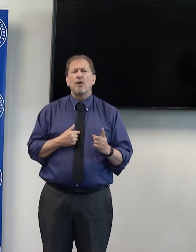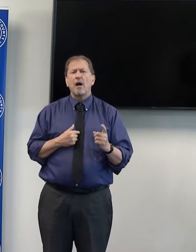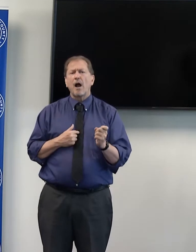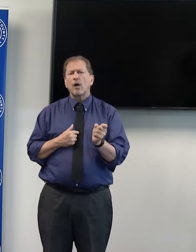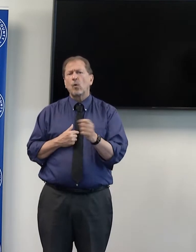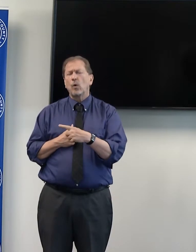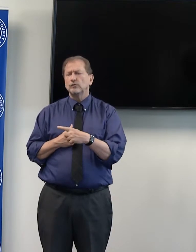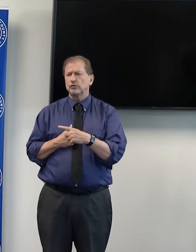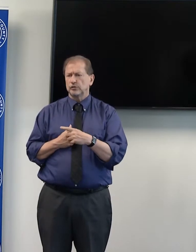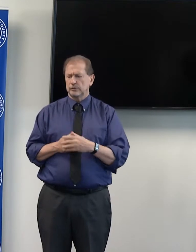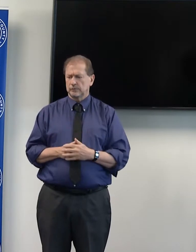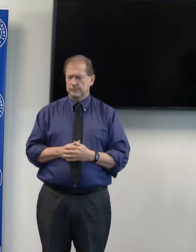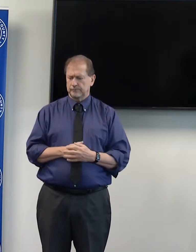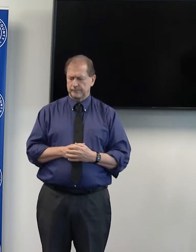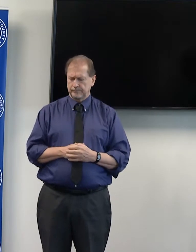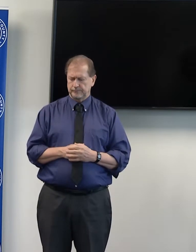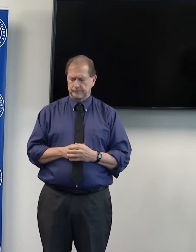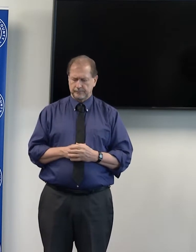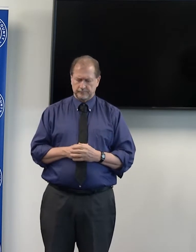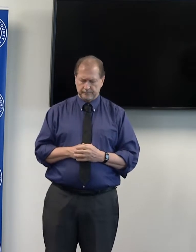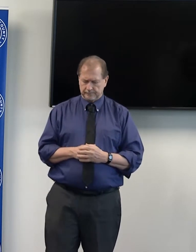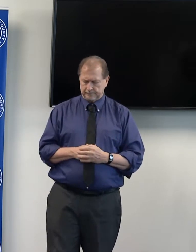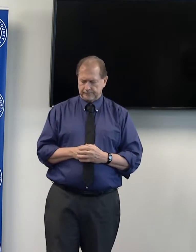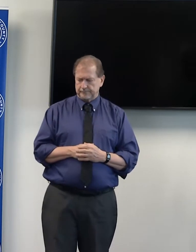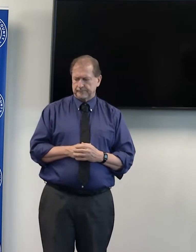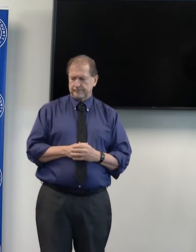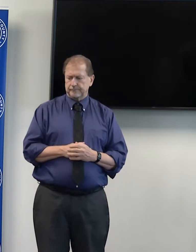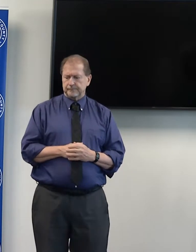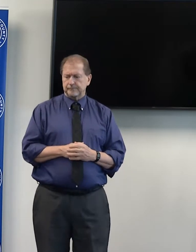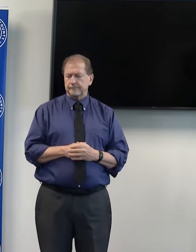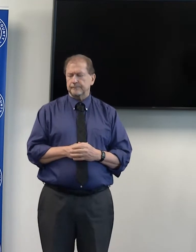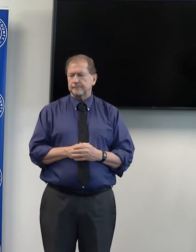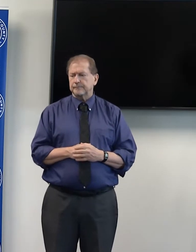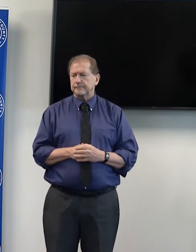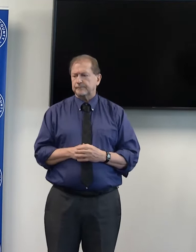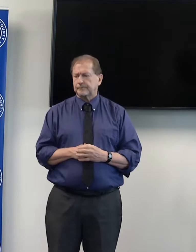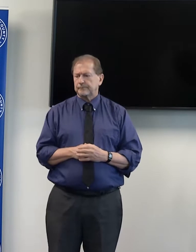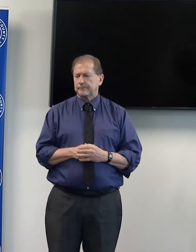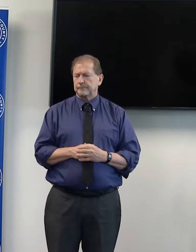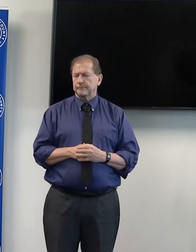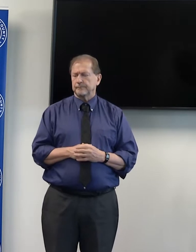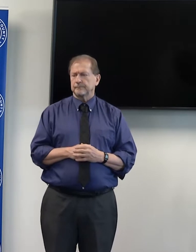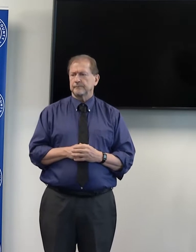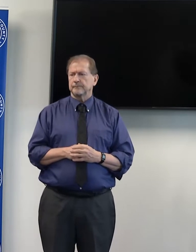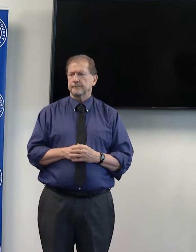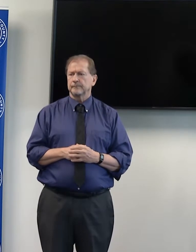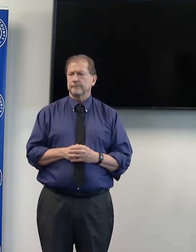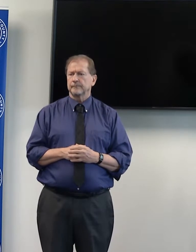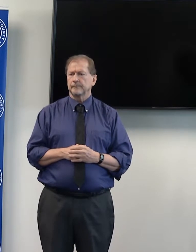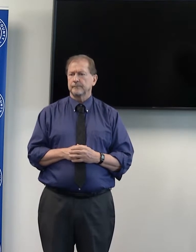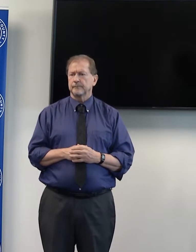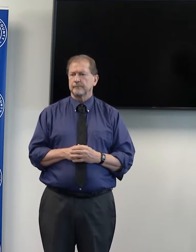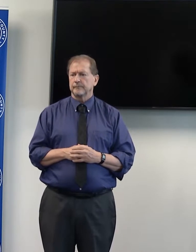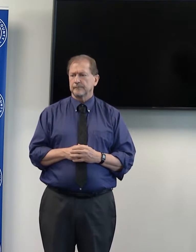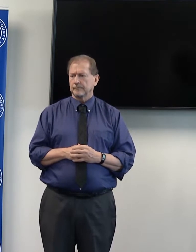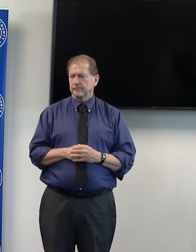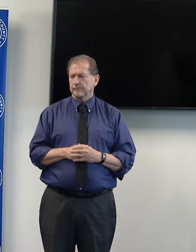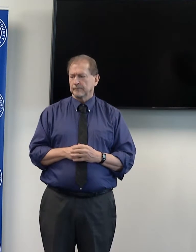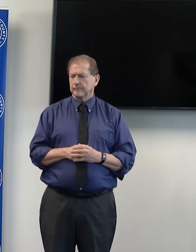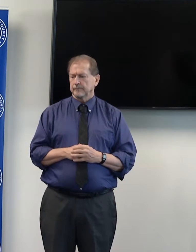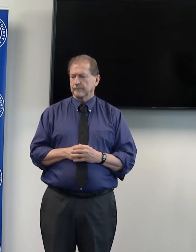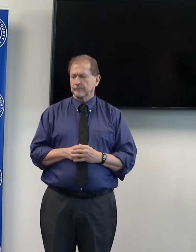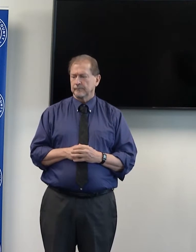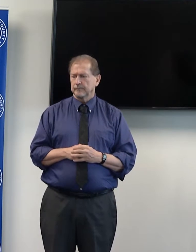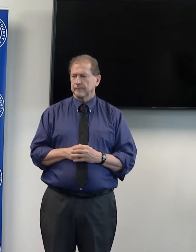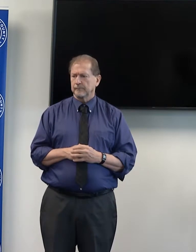could, both for President Preckwinkle and for the sheriff. There had been some suggestions from the mayor and others that